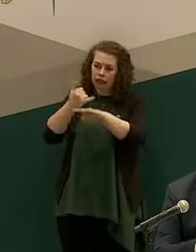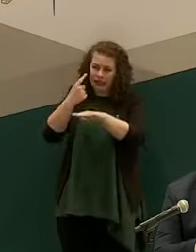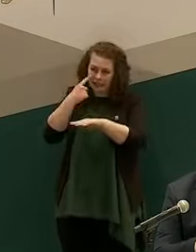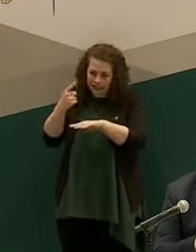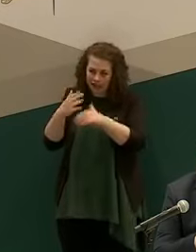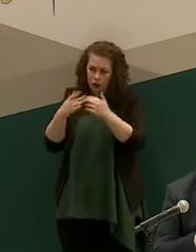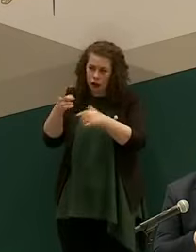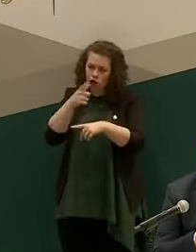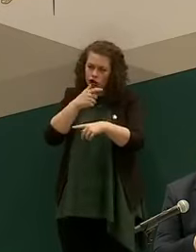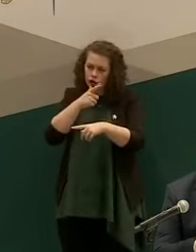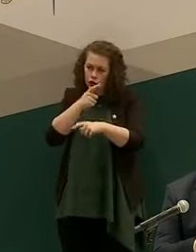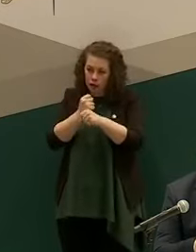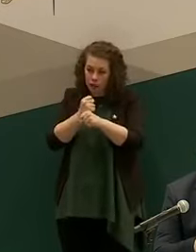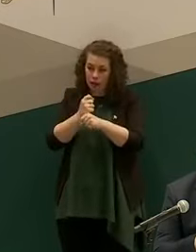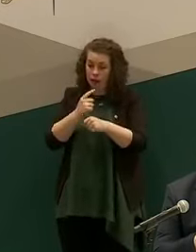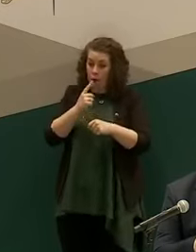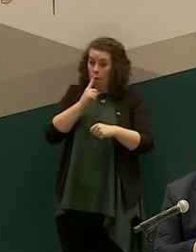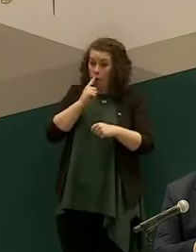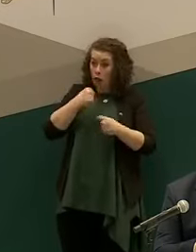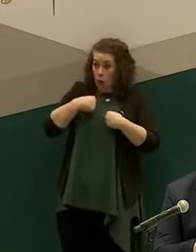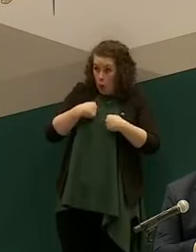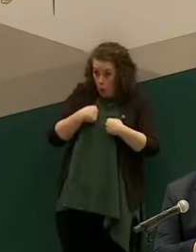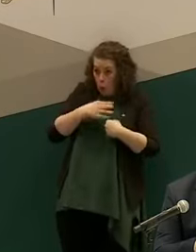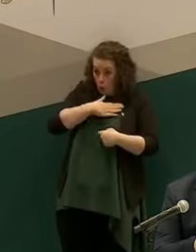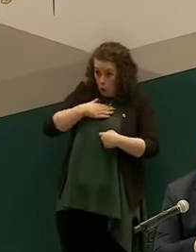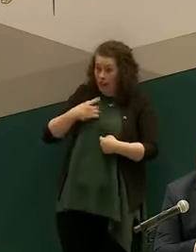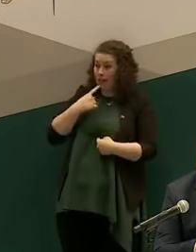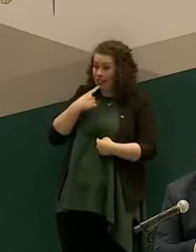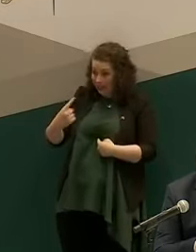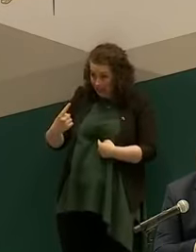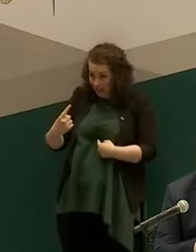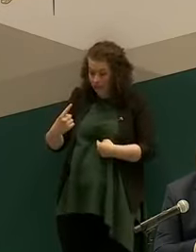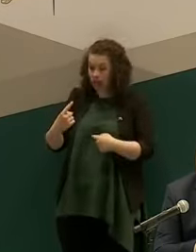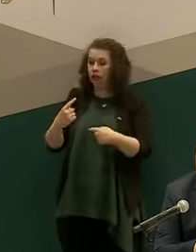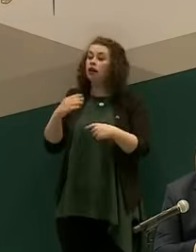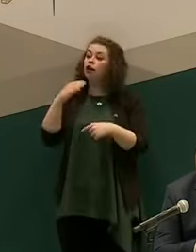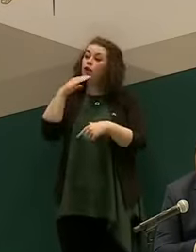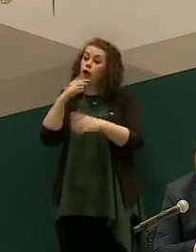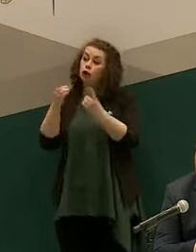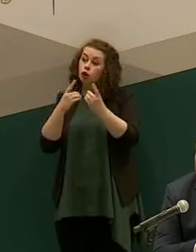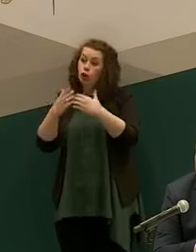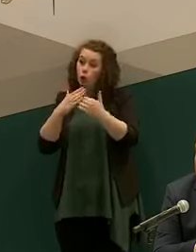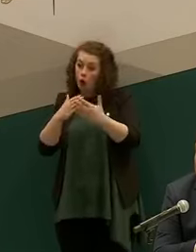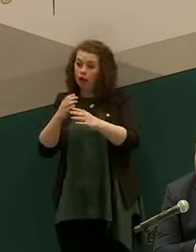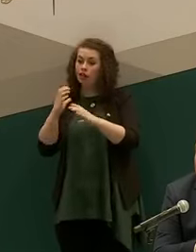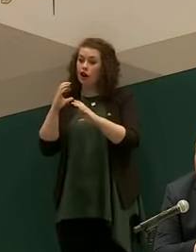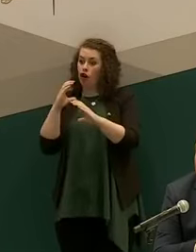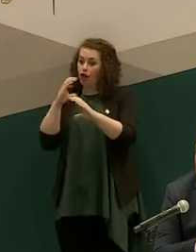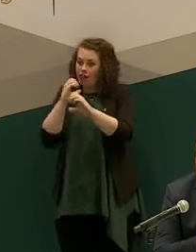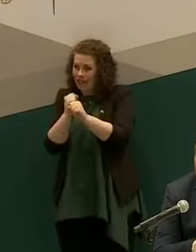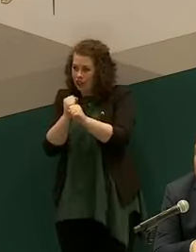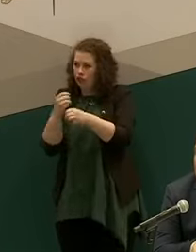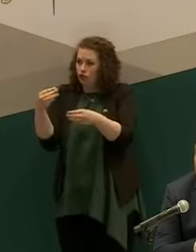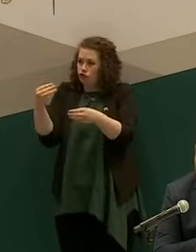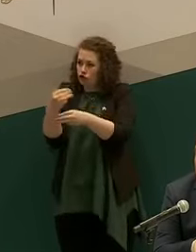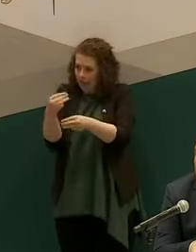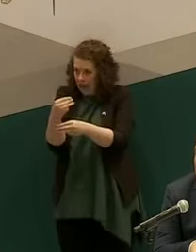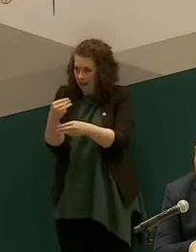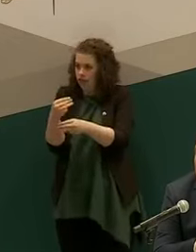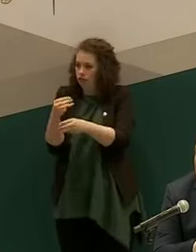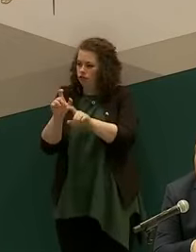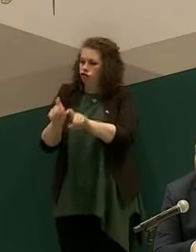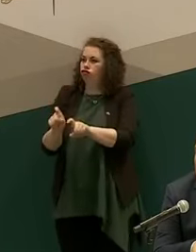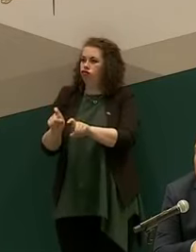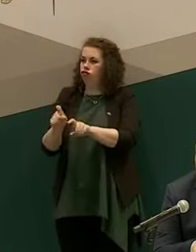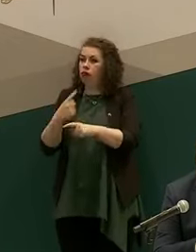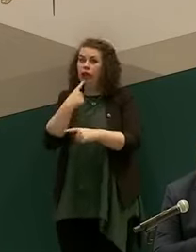said is to talk about, and I will continue to do this, the importance of protecting privacy and confidentiality in the delivery of any health service or any social